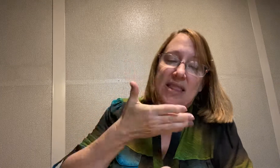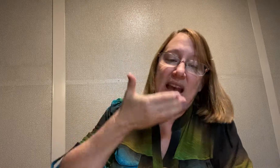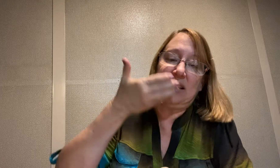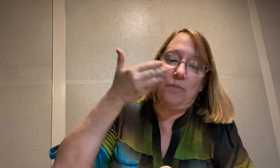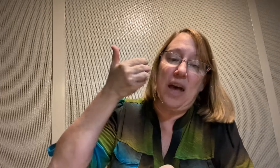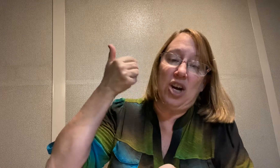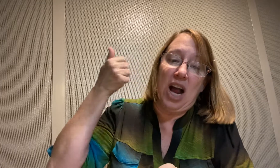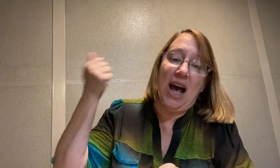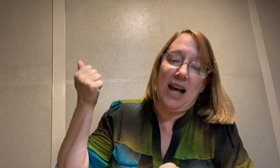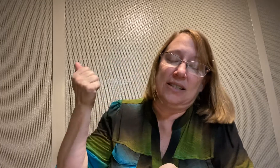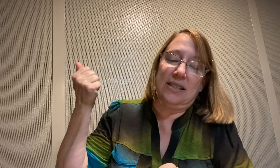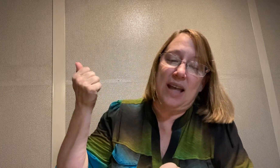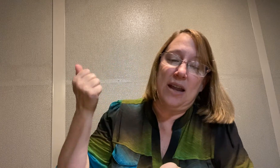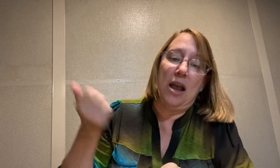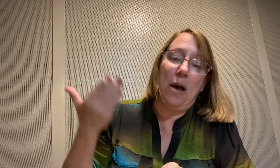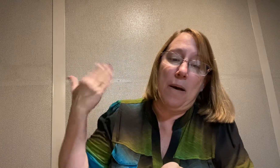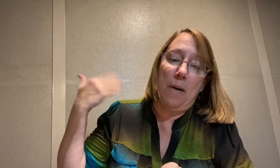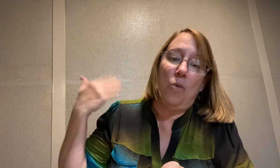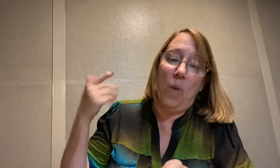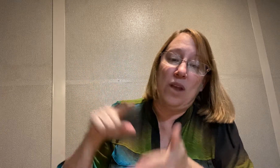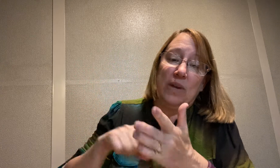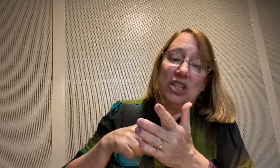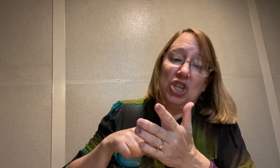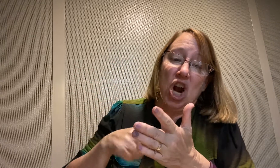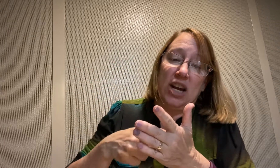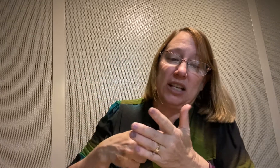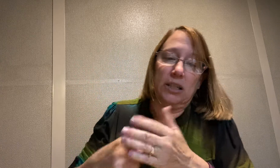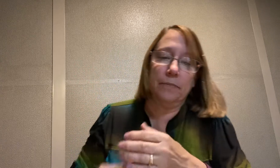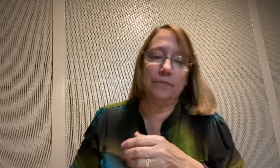That's better odds than when we started."